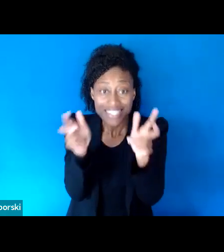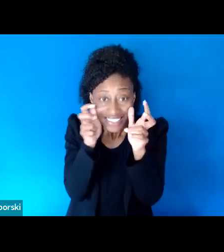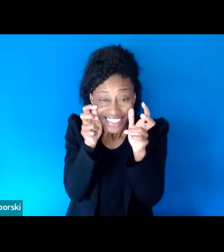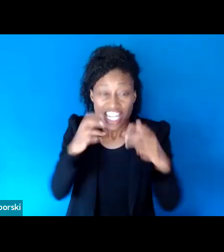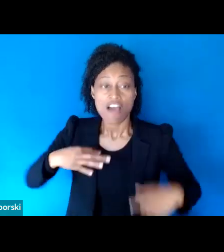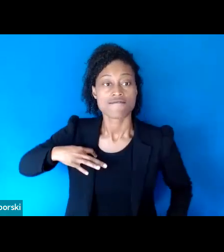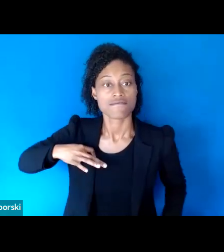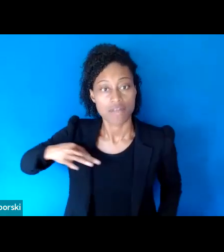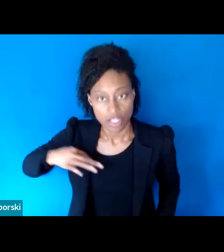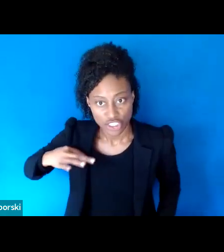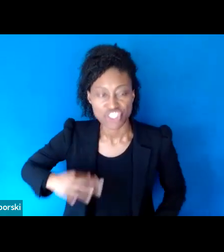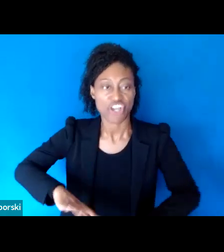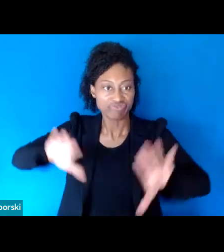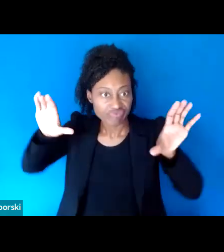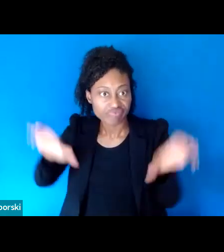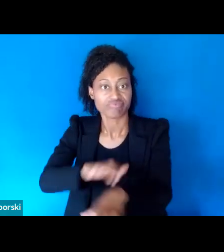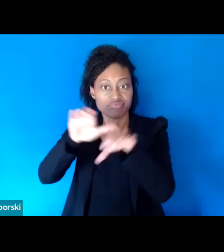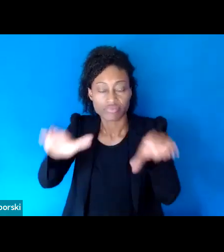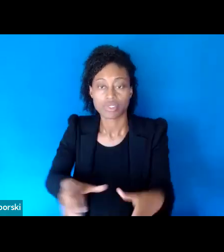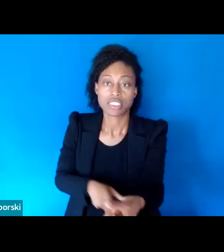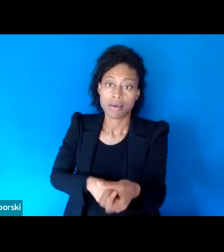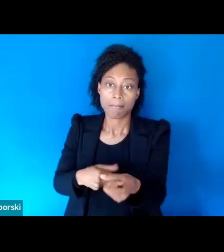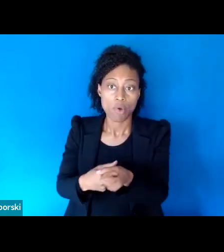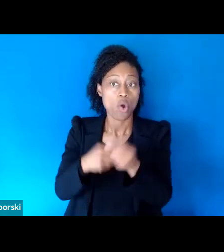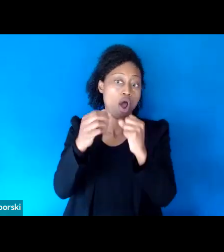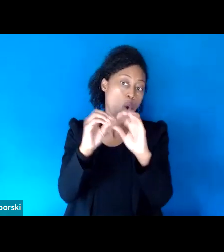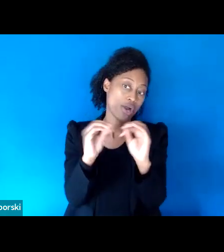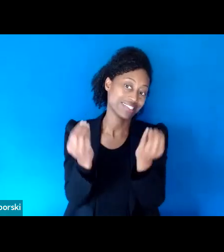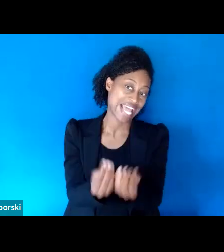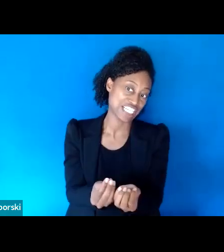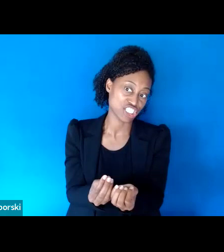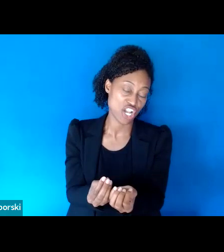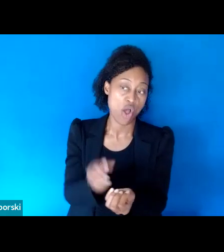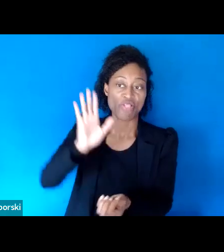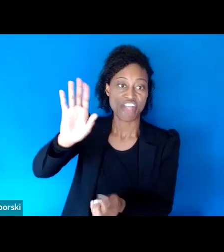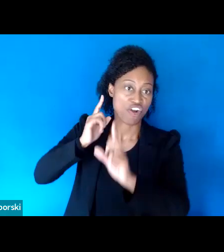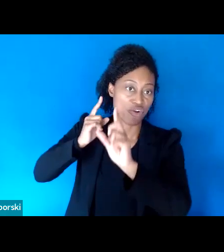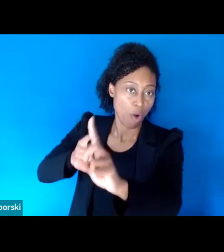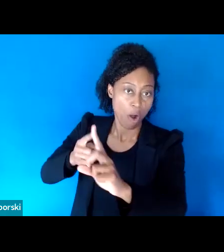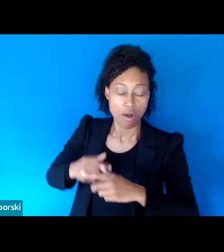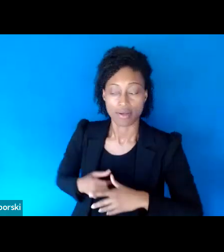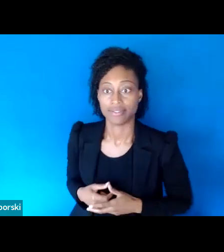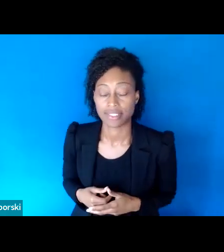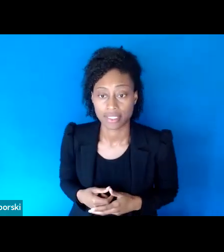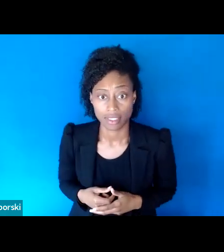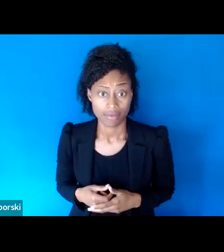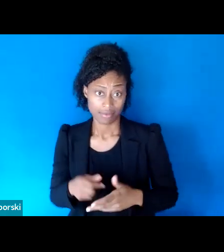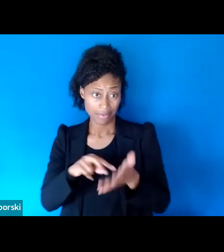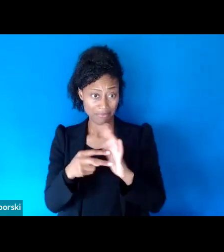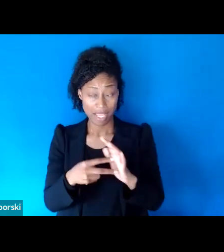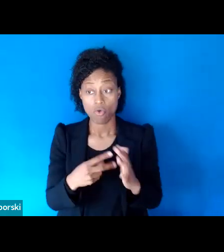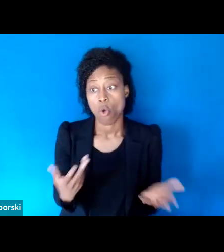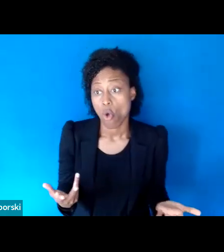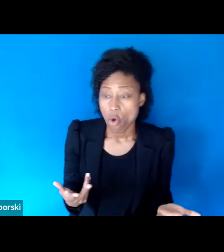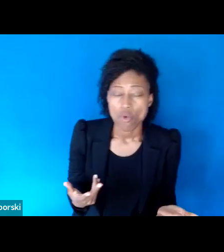labor to an organization or to a cause. Can show that you're not just there to be for the fair